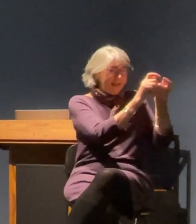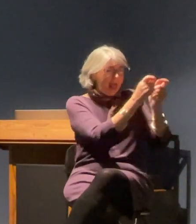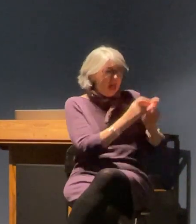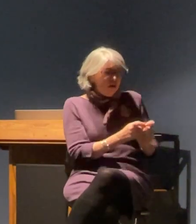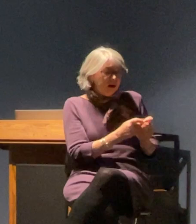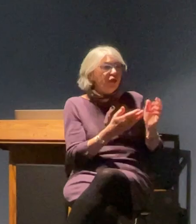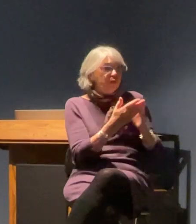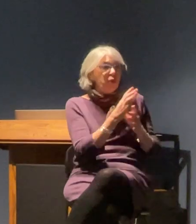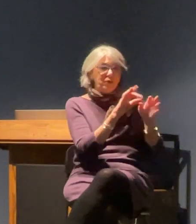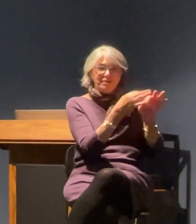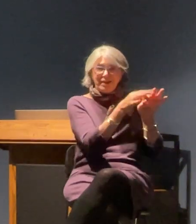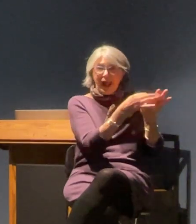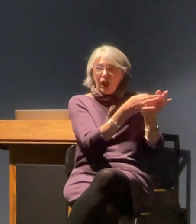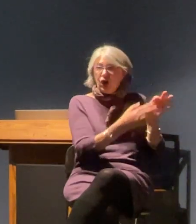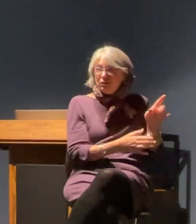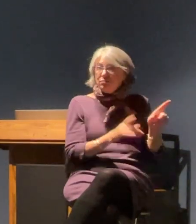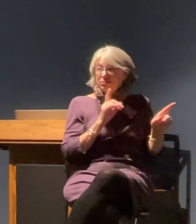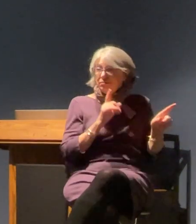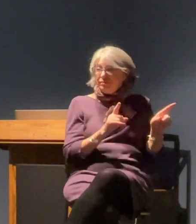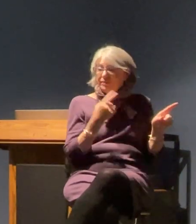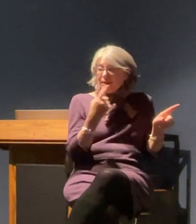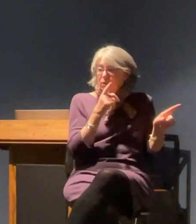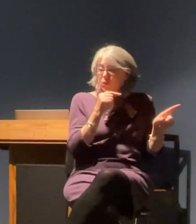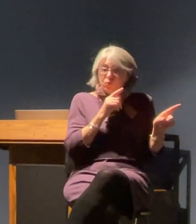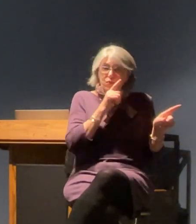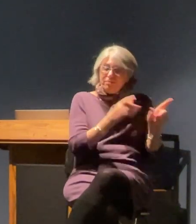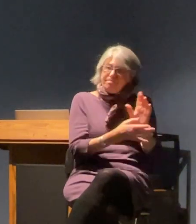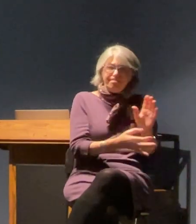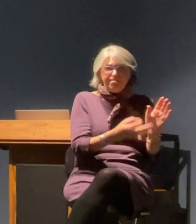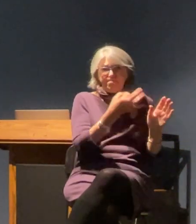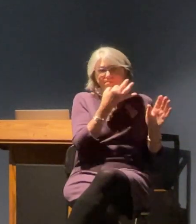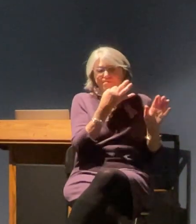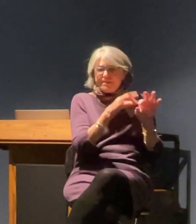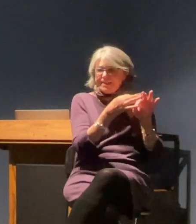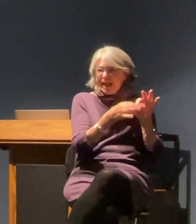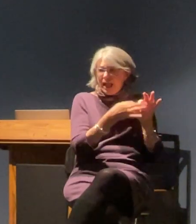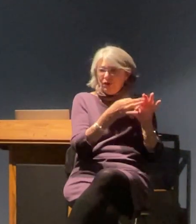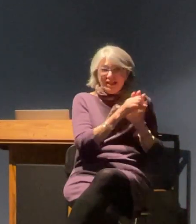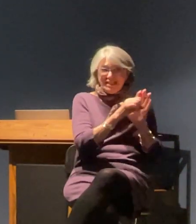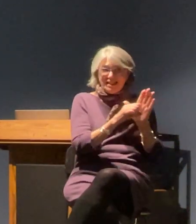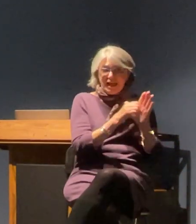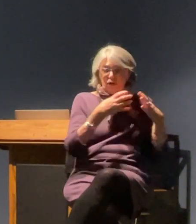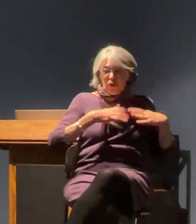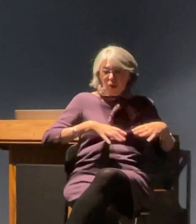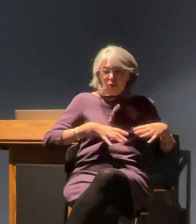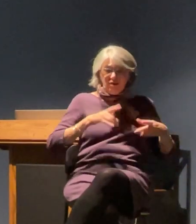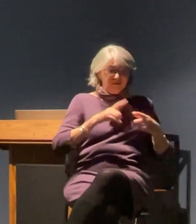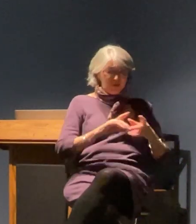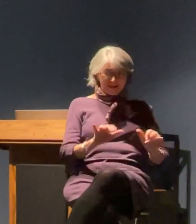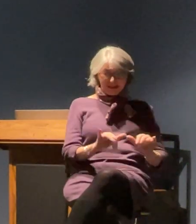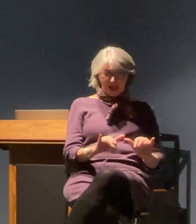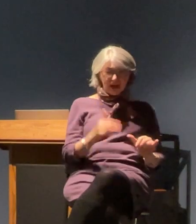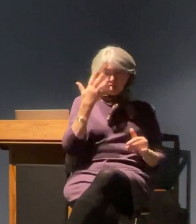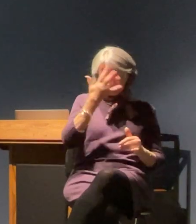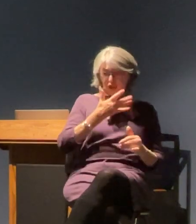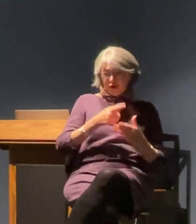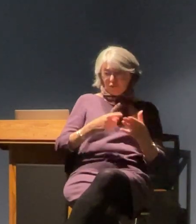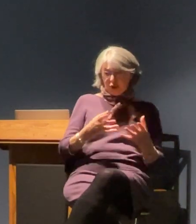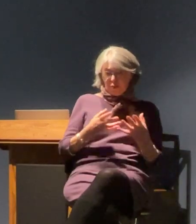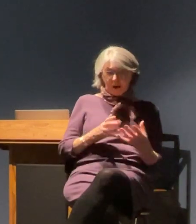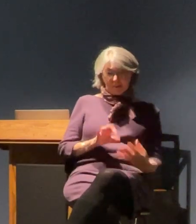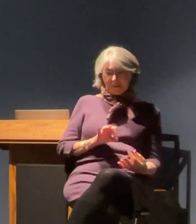through a tailor, right, which is someone who is really great in tailoring state clothing down to the size and look of what you